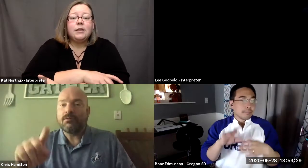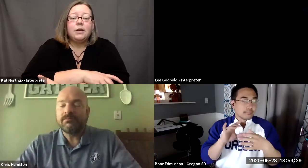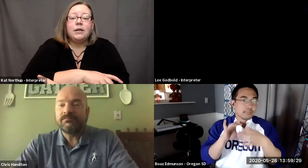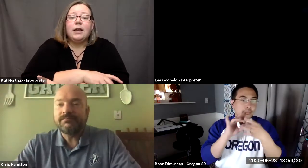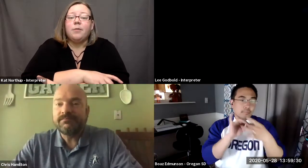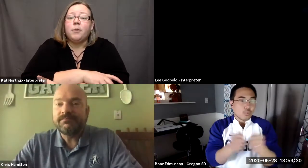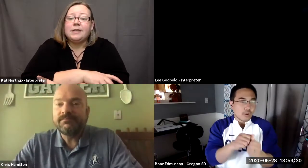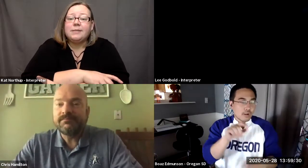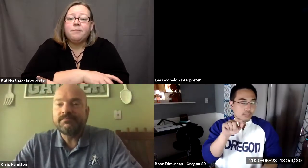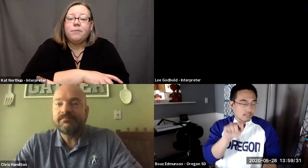Yeah, Boaz.